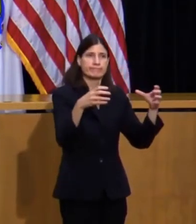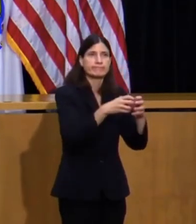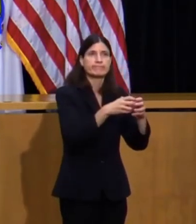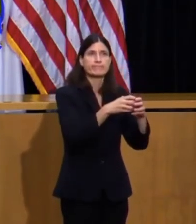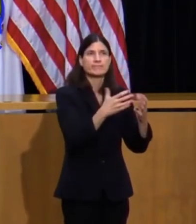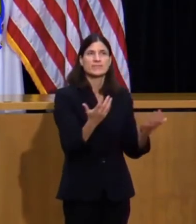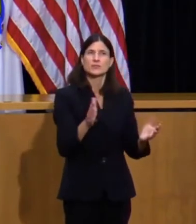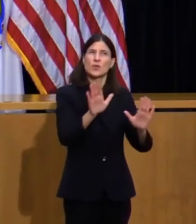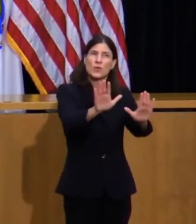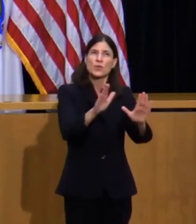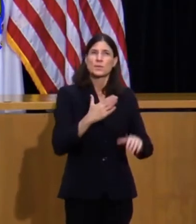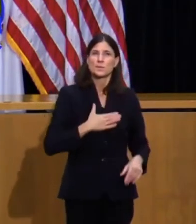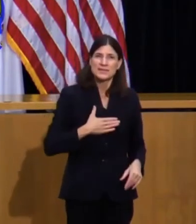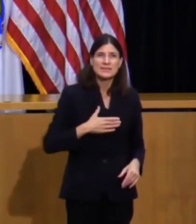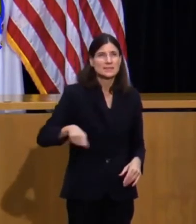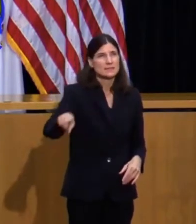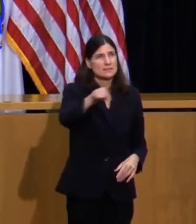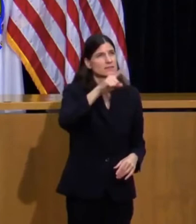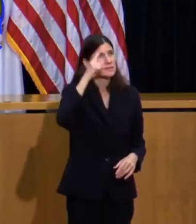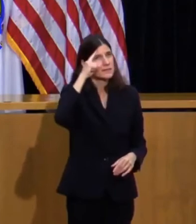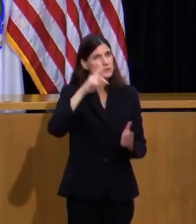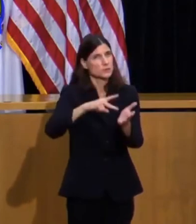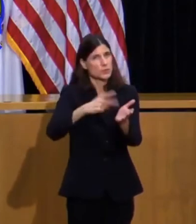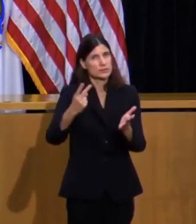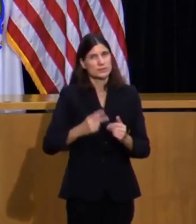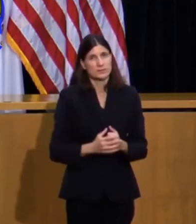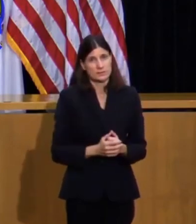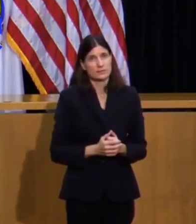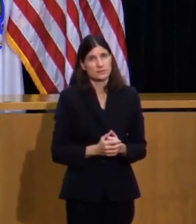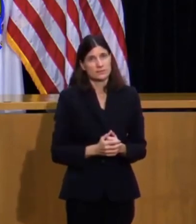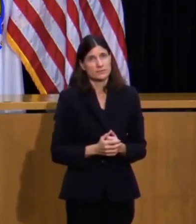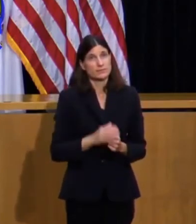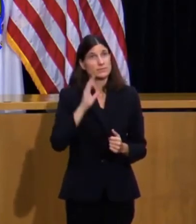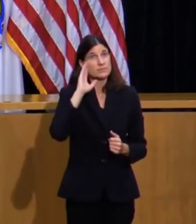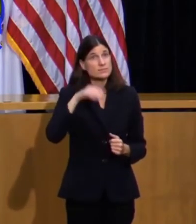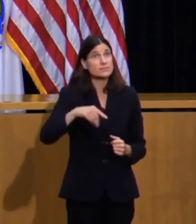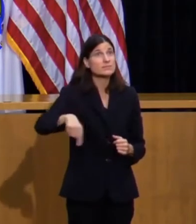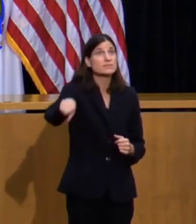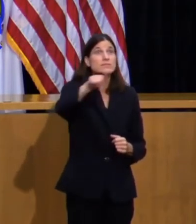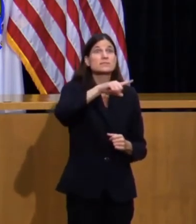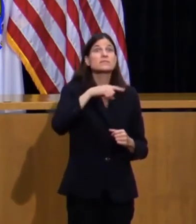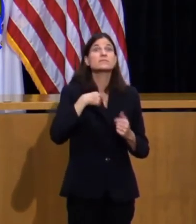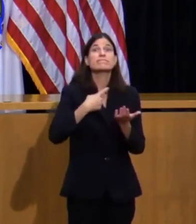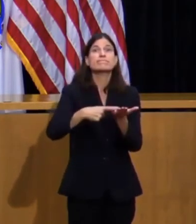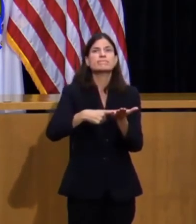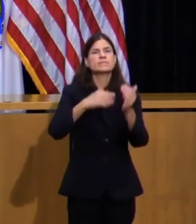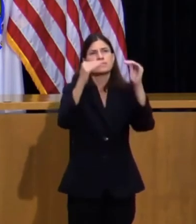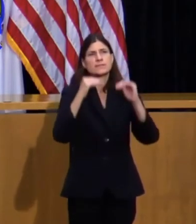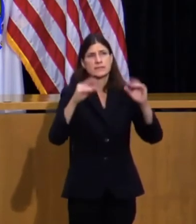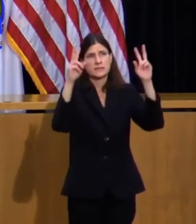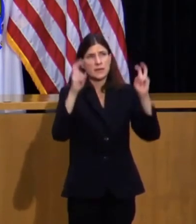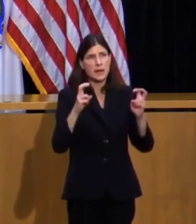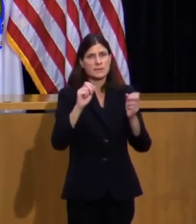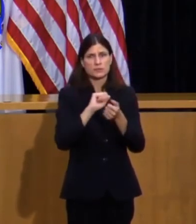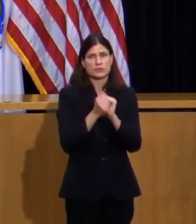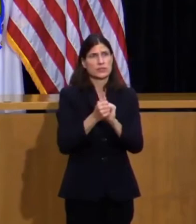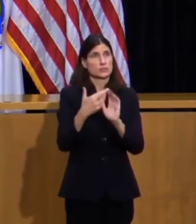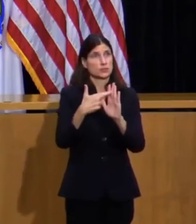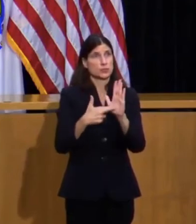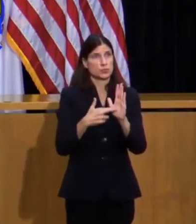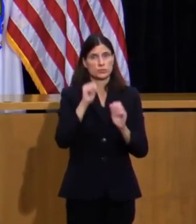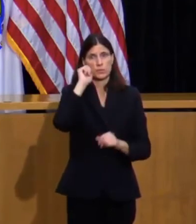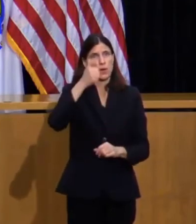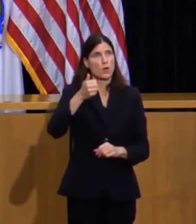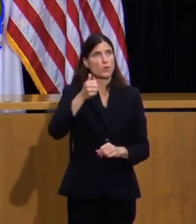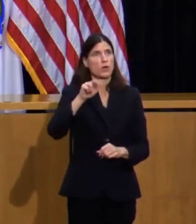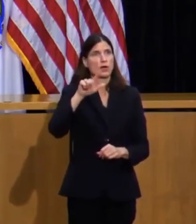been deemed lower risk for COVID-19 will be required to complete a travel form and quarantine for 14 days.